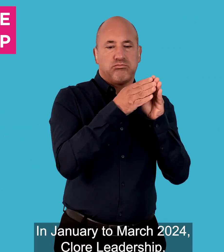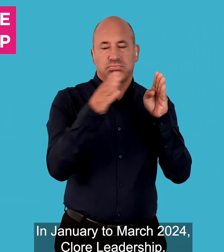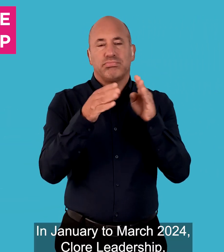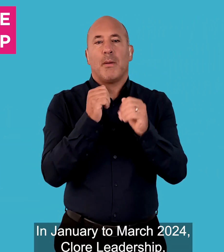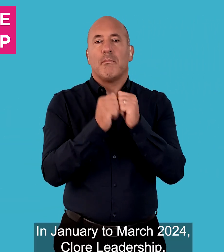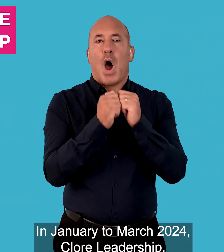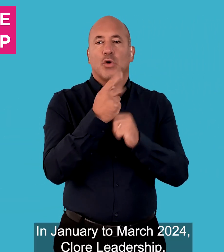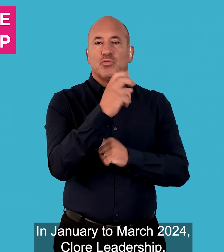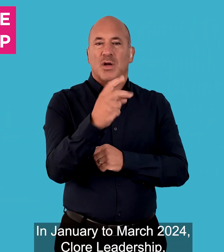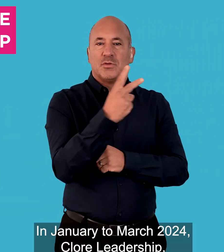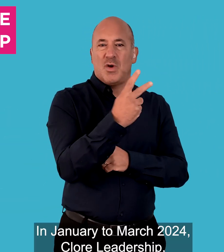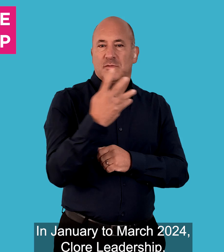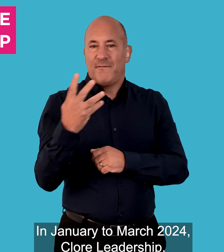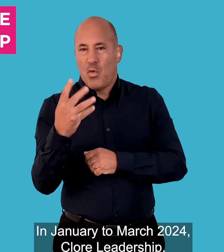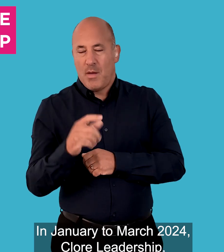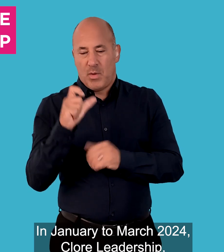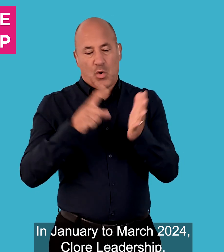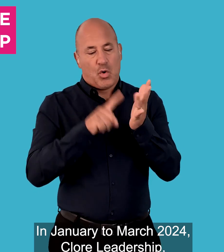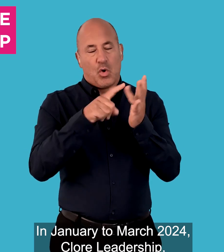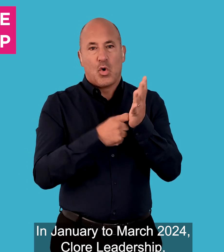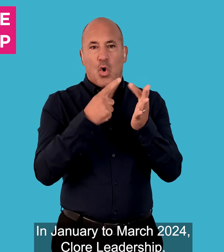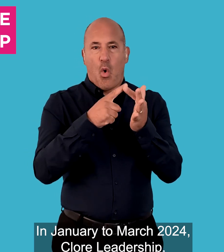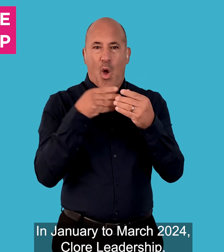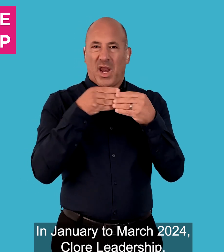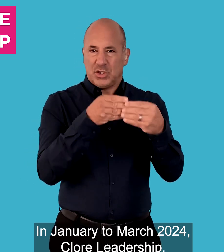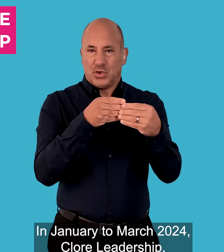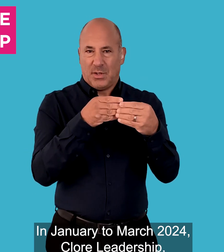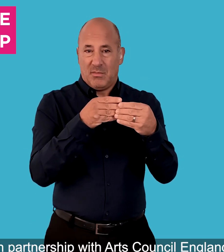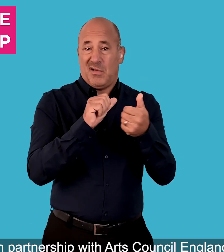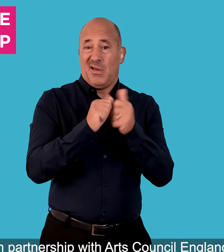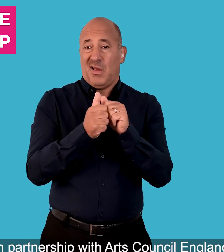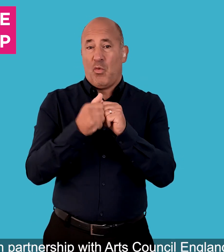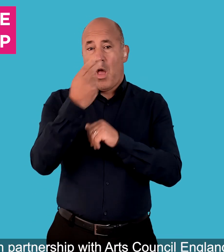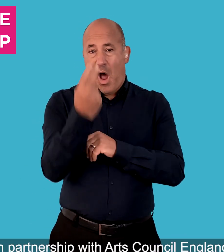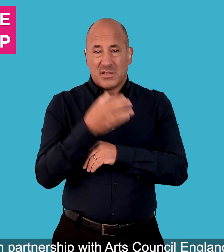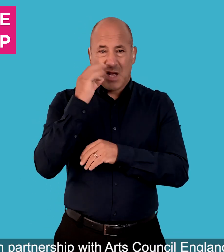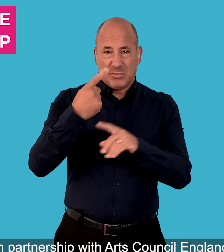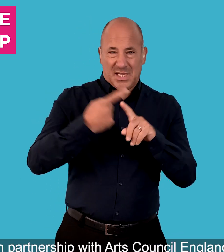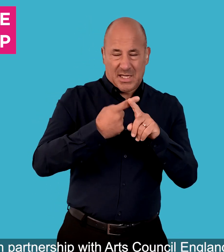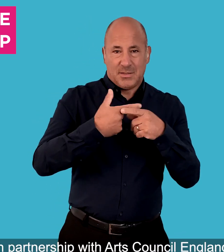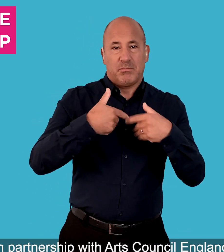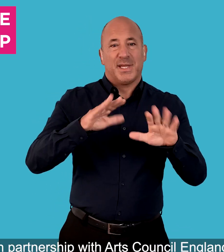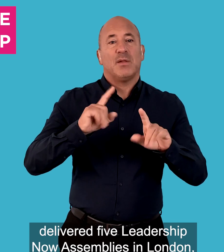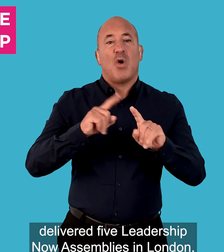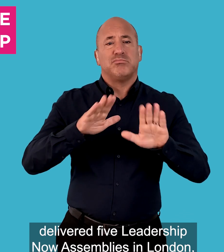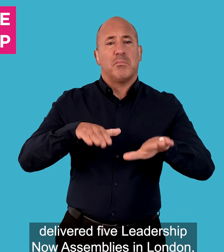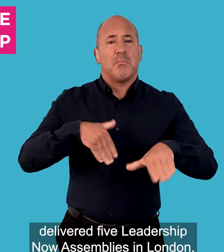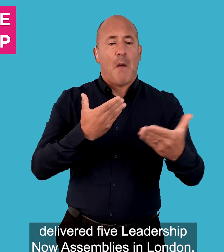In January to March 2024, CLAW Leadership, in partnership with Arts Council England,